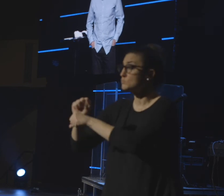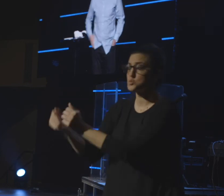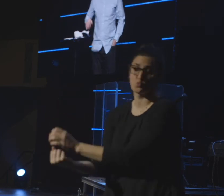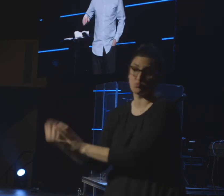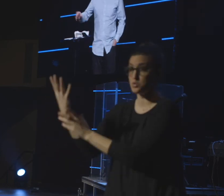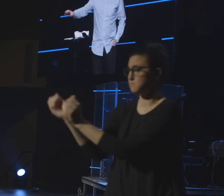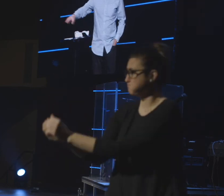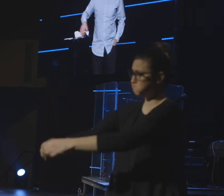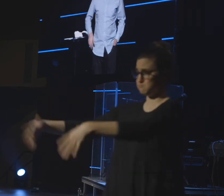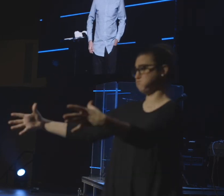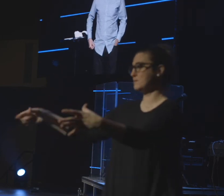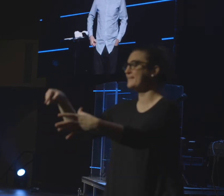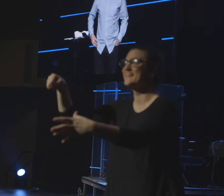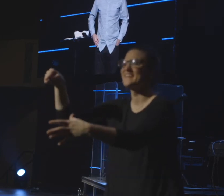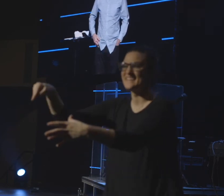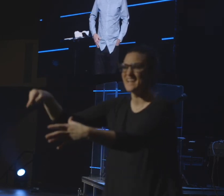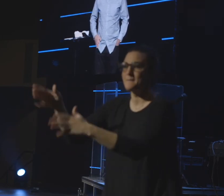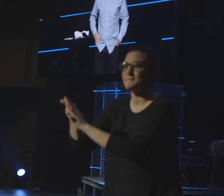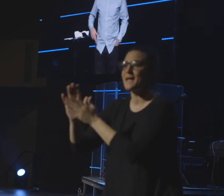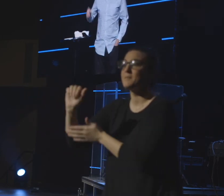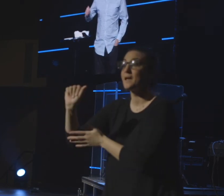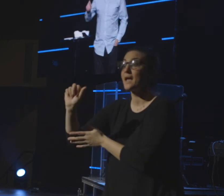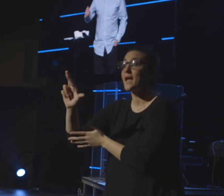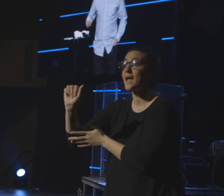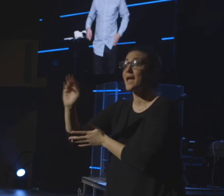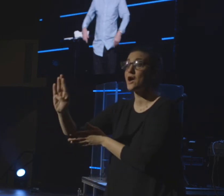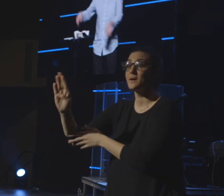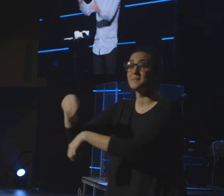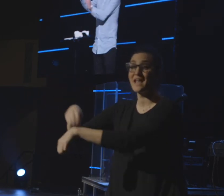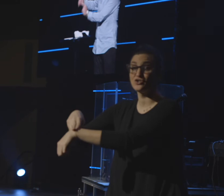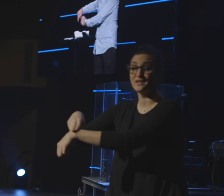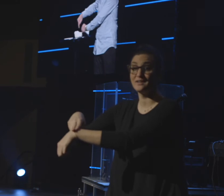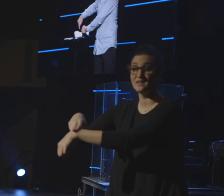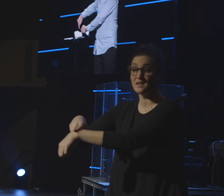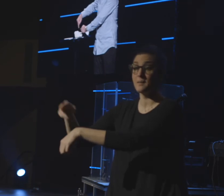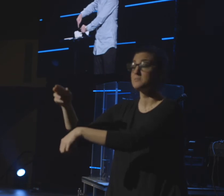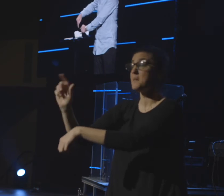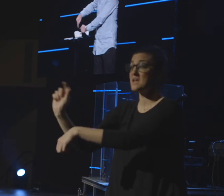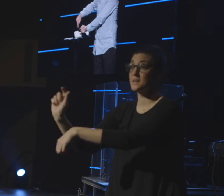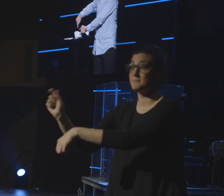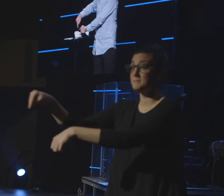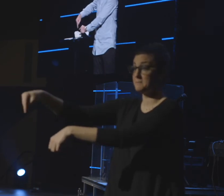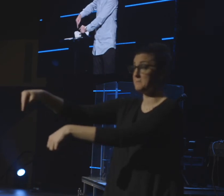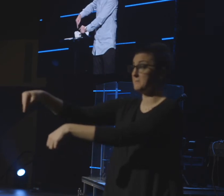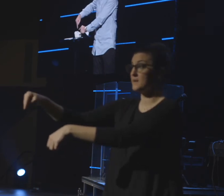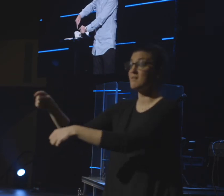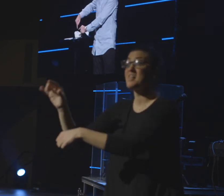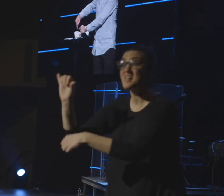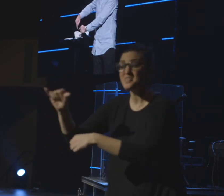Muslim Arabs, to tie their roots back to Ishmael. The Middle East crisis, as we know it, started right here in Genesis chapter